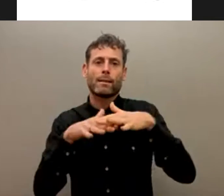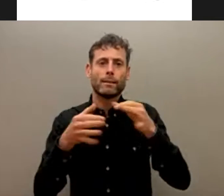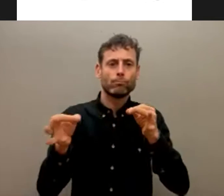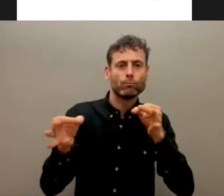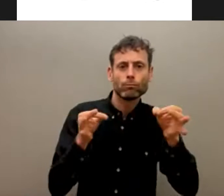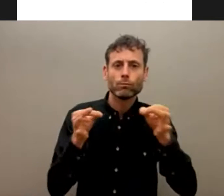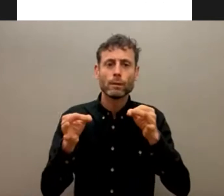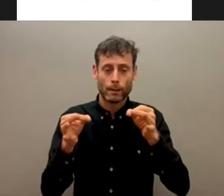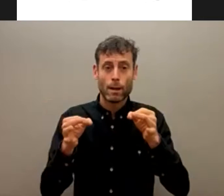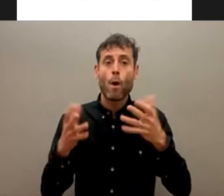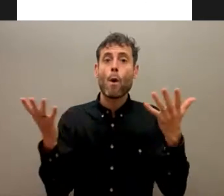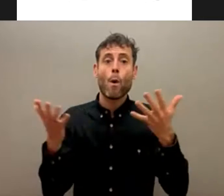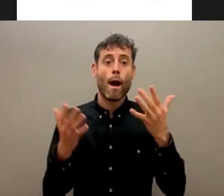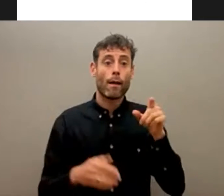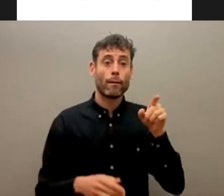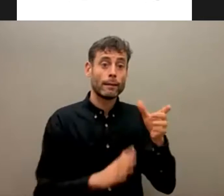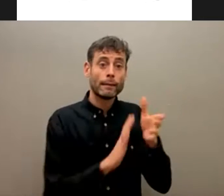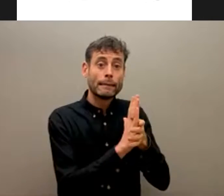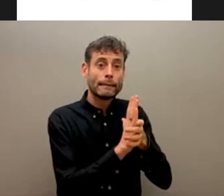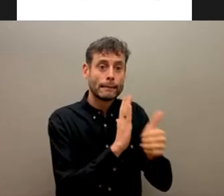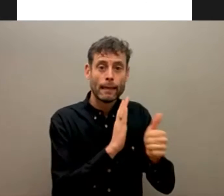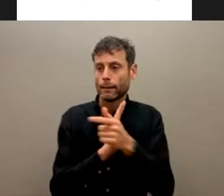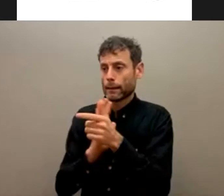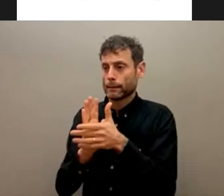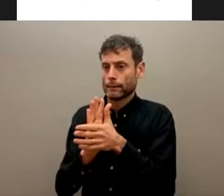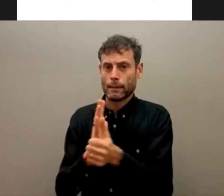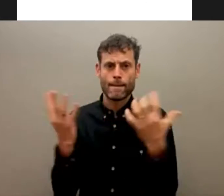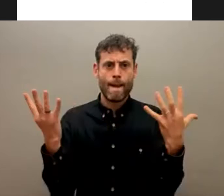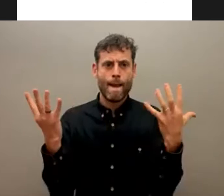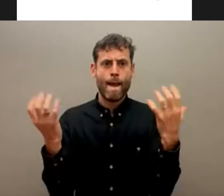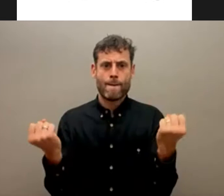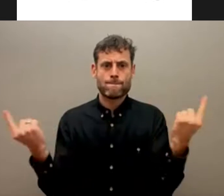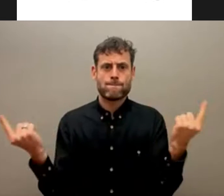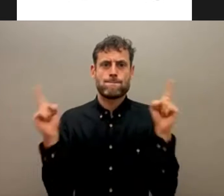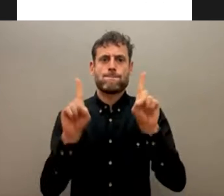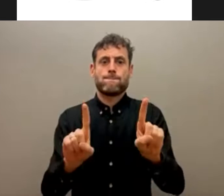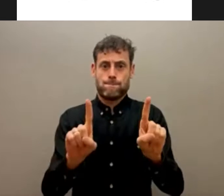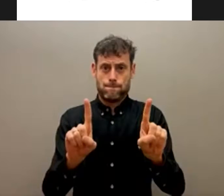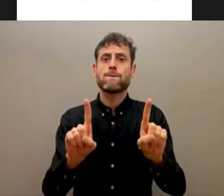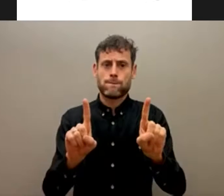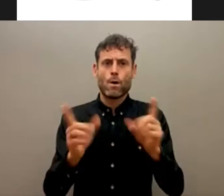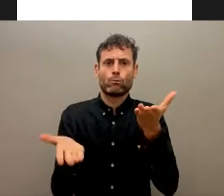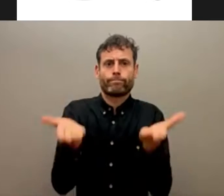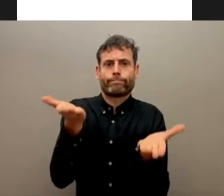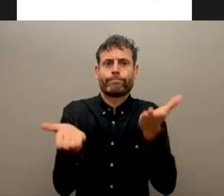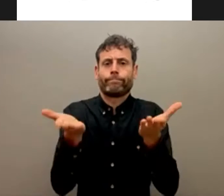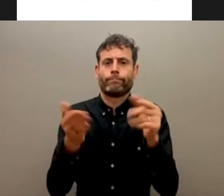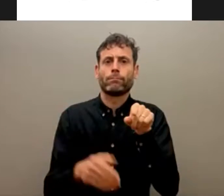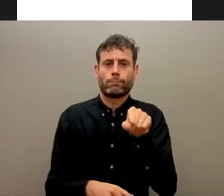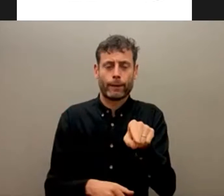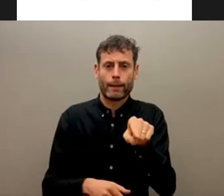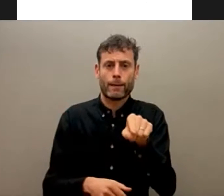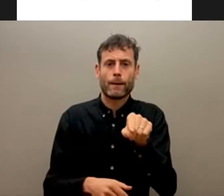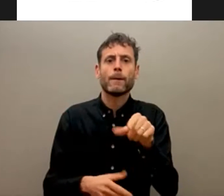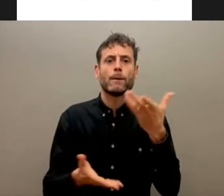skills and expertise to undertake that work, and you need to bring someone who can do that. And sometimes you may find that